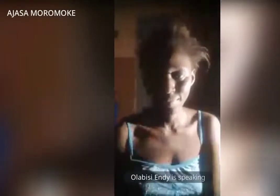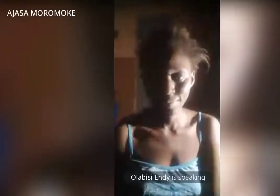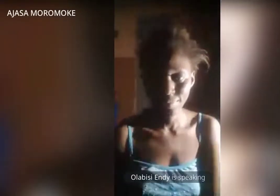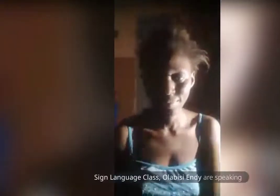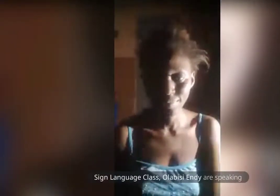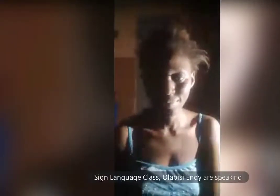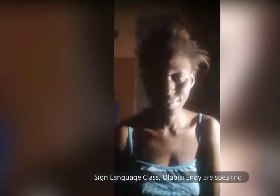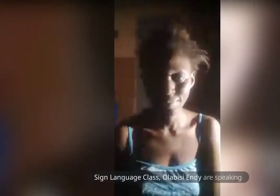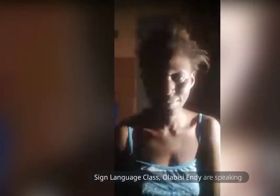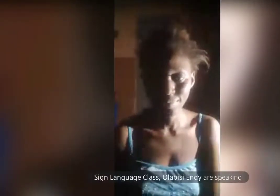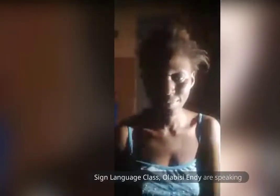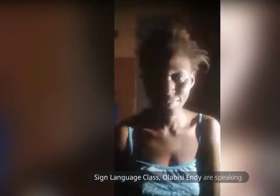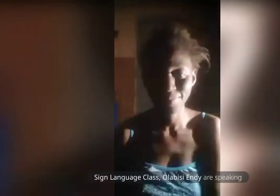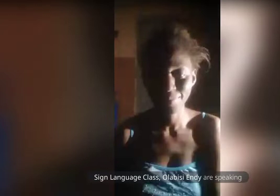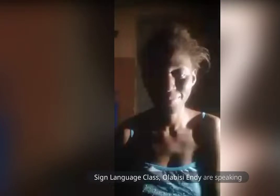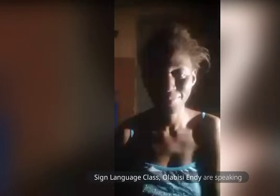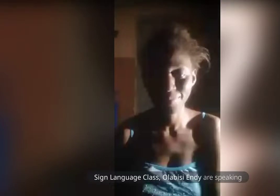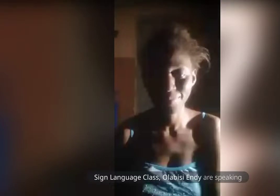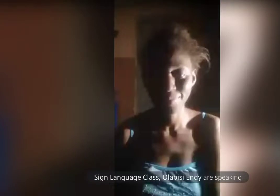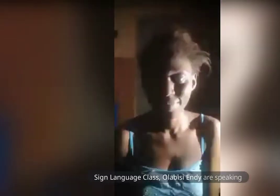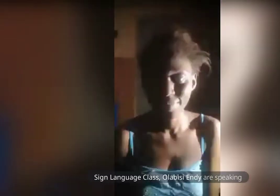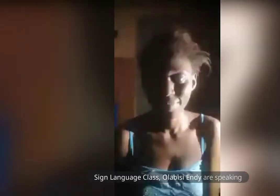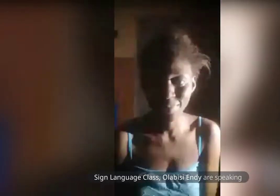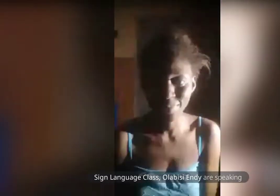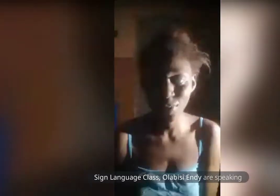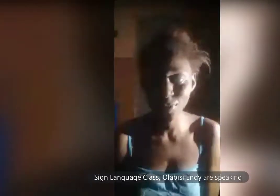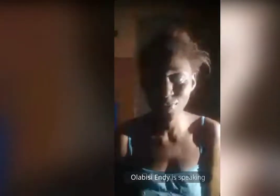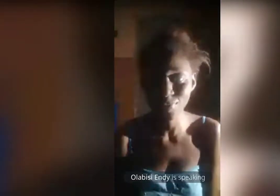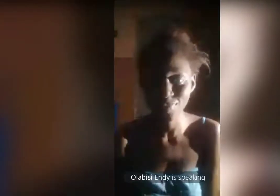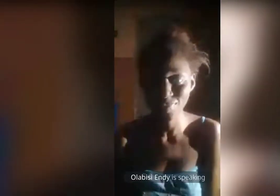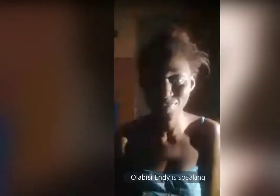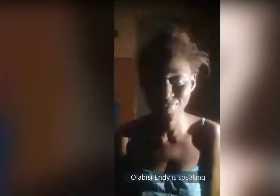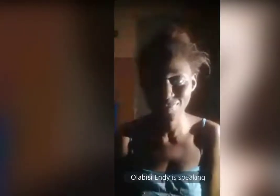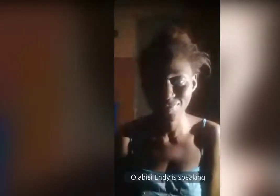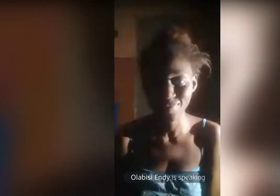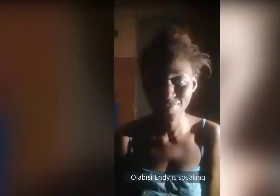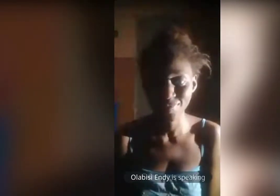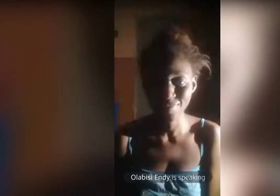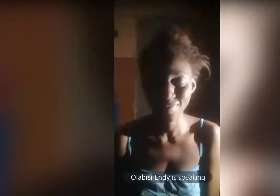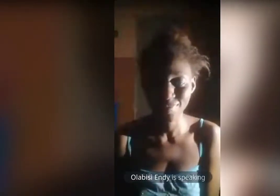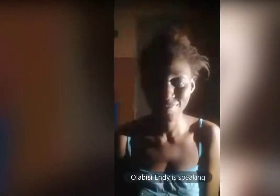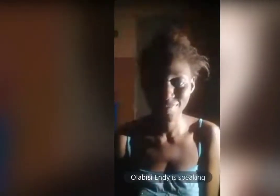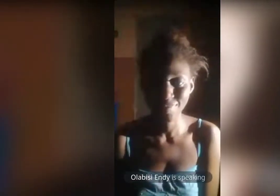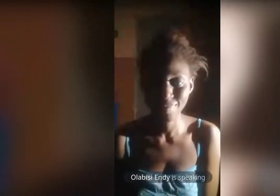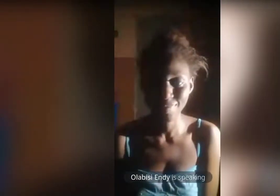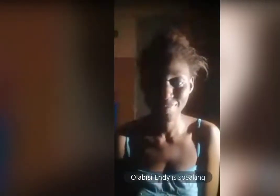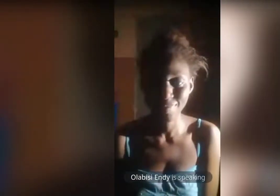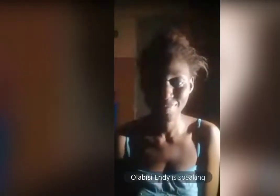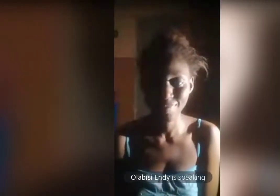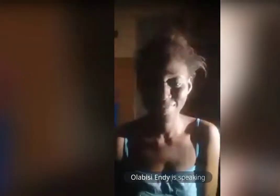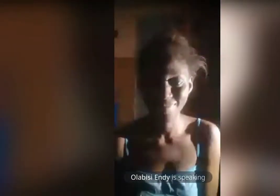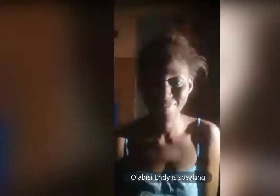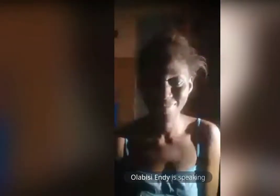Moromoke, yours is a very huge number, but it's perhaps the simplest. But I can't see her video. I can't see her. Okay, she's